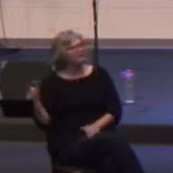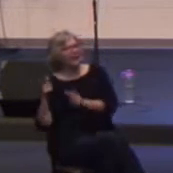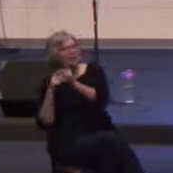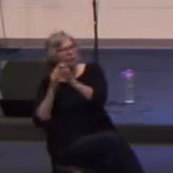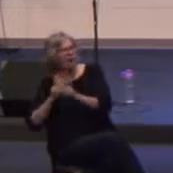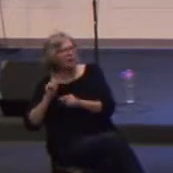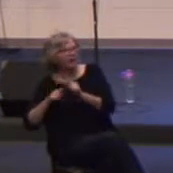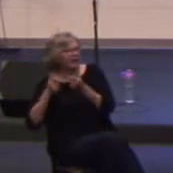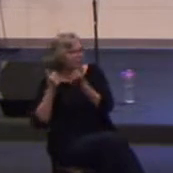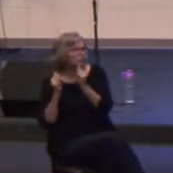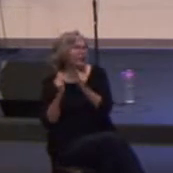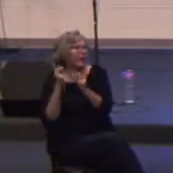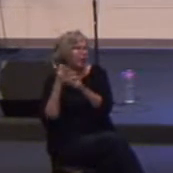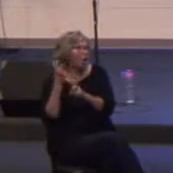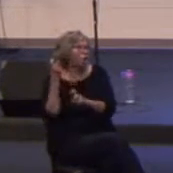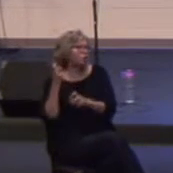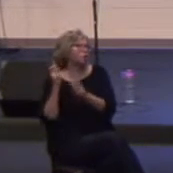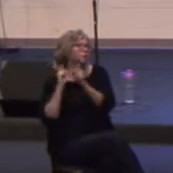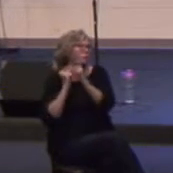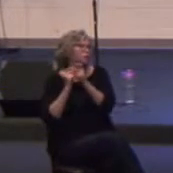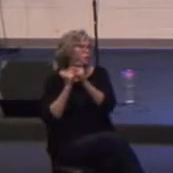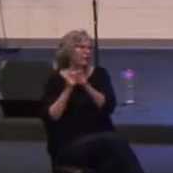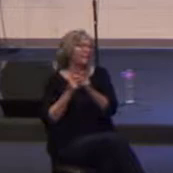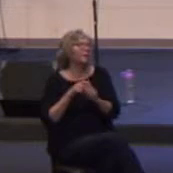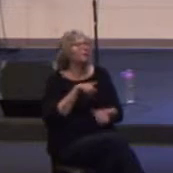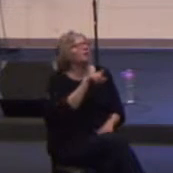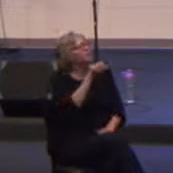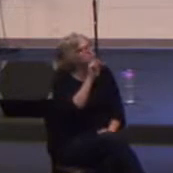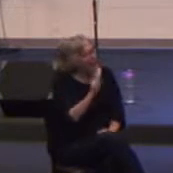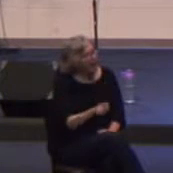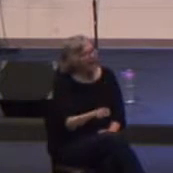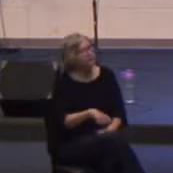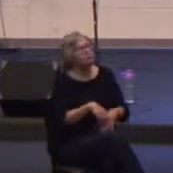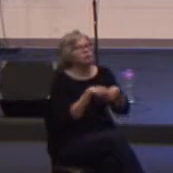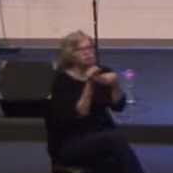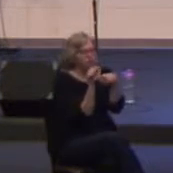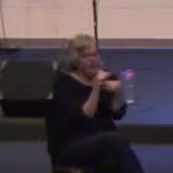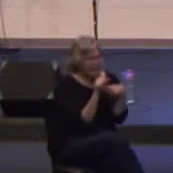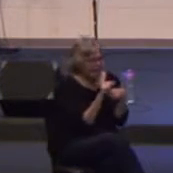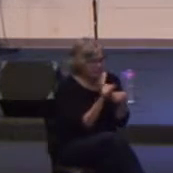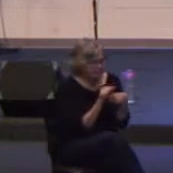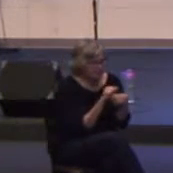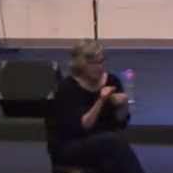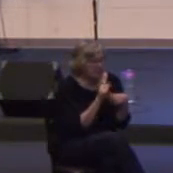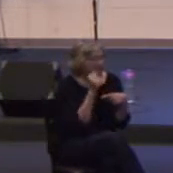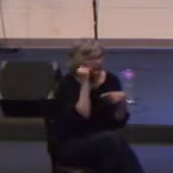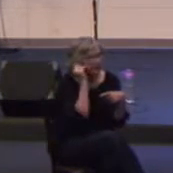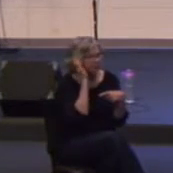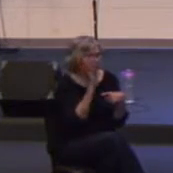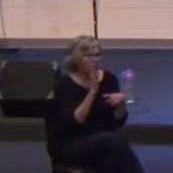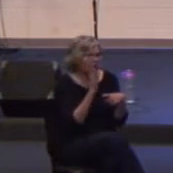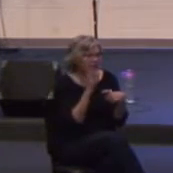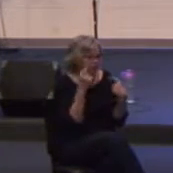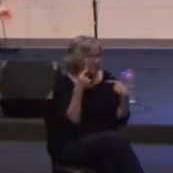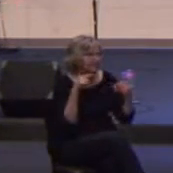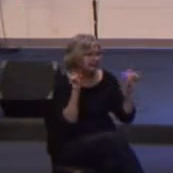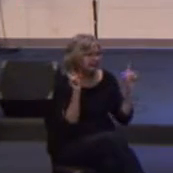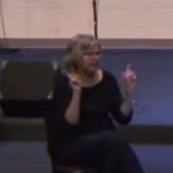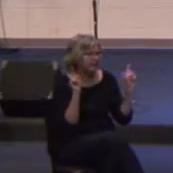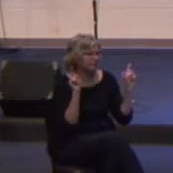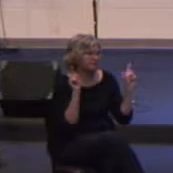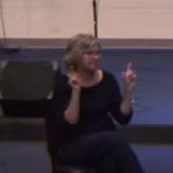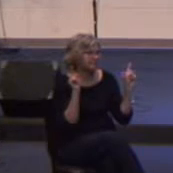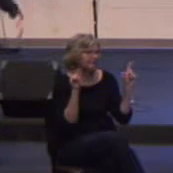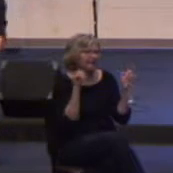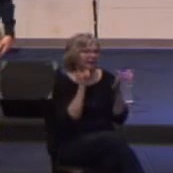try harder to run a sub 2-hour marathon. You have to train if you're going to get it done. And we see this in every area of